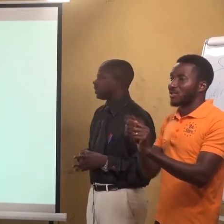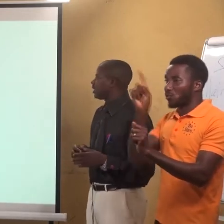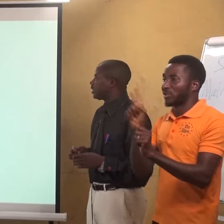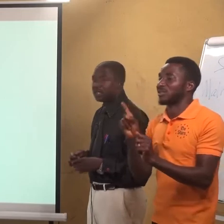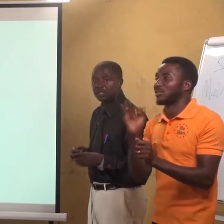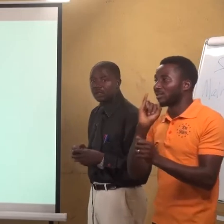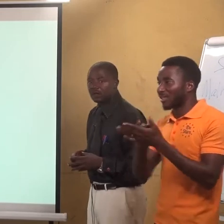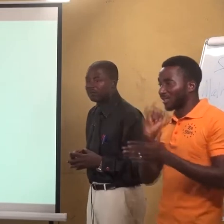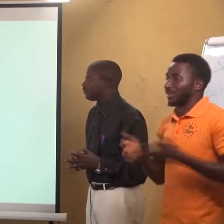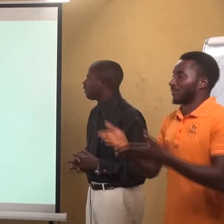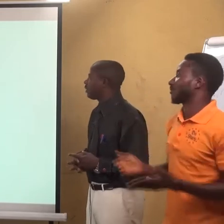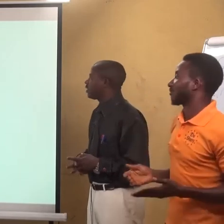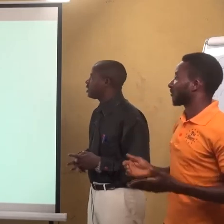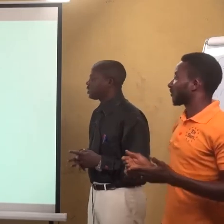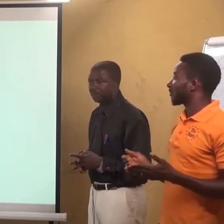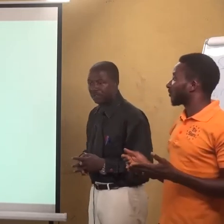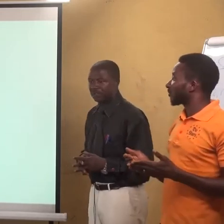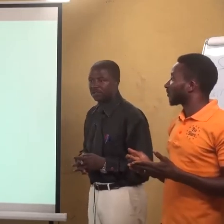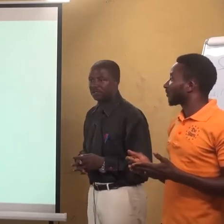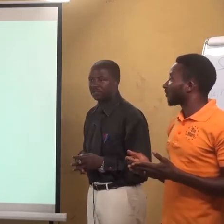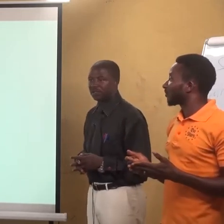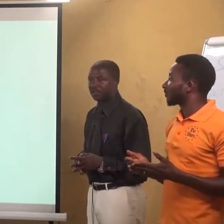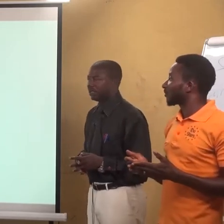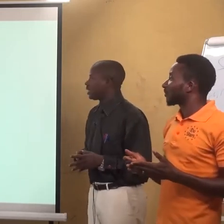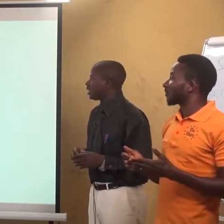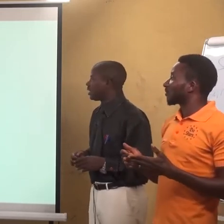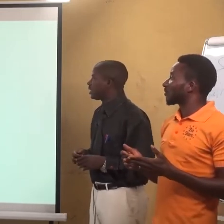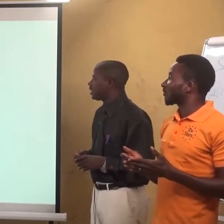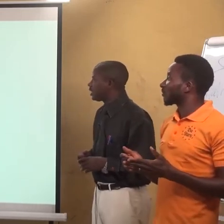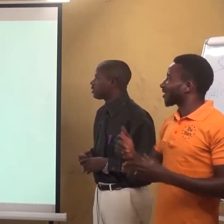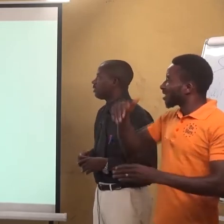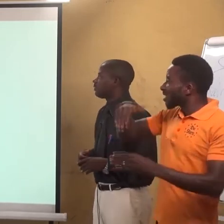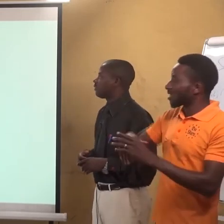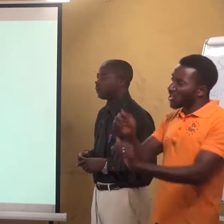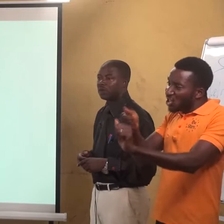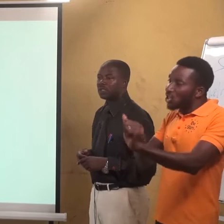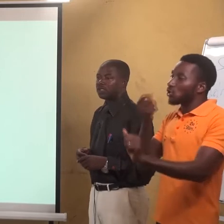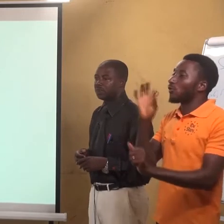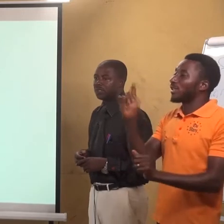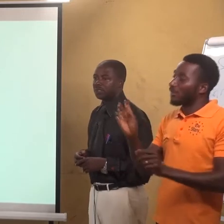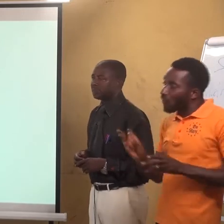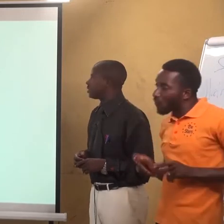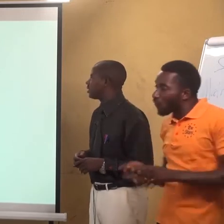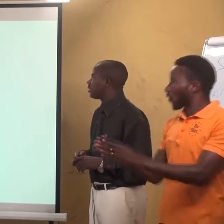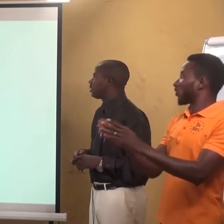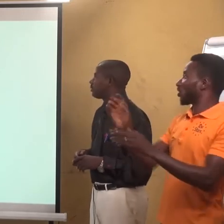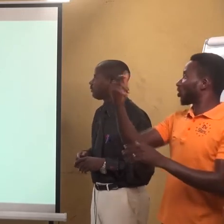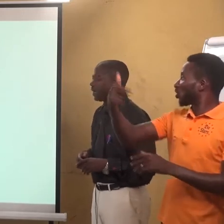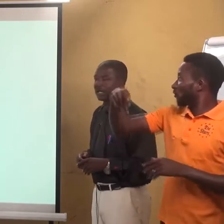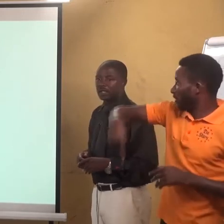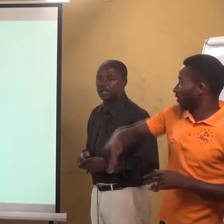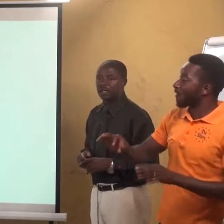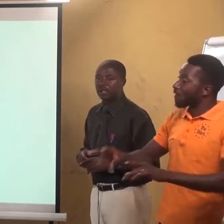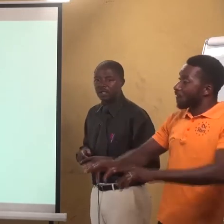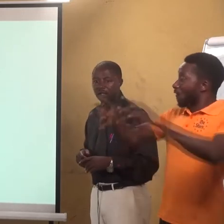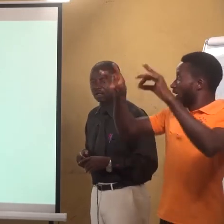Examples in each of the following GPs. In each of the following GPs,